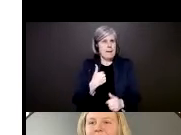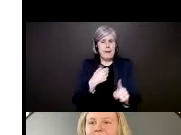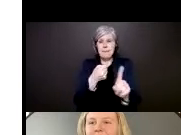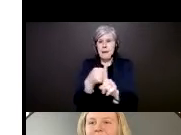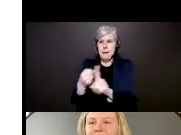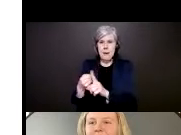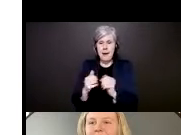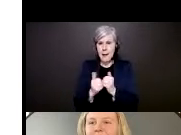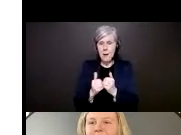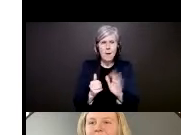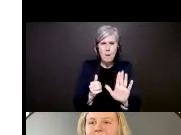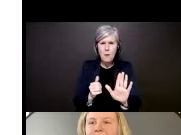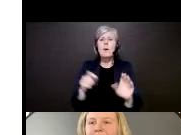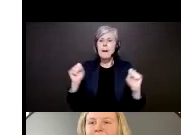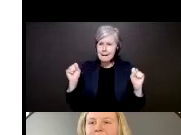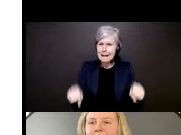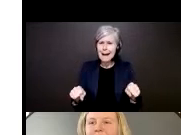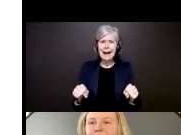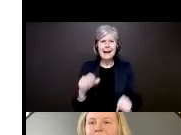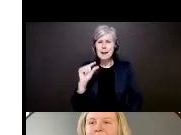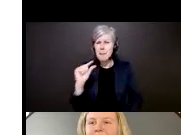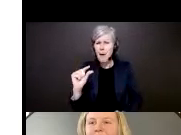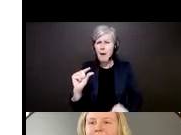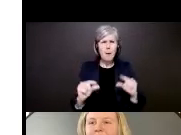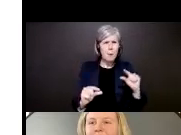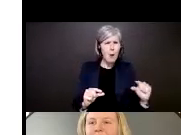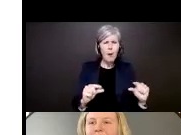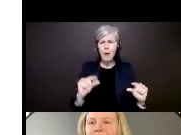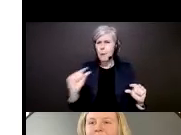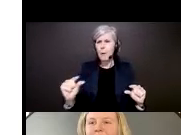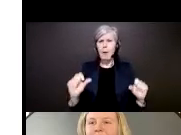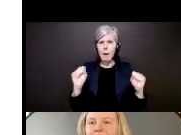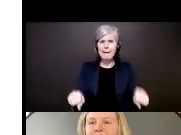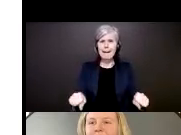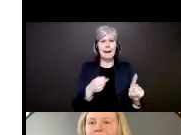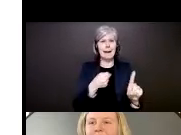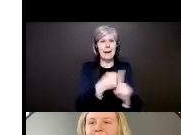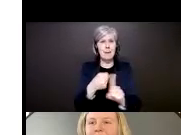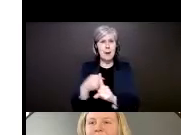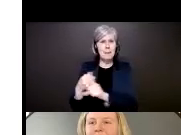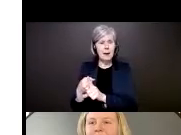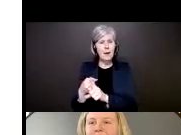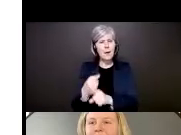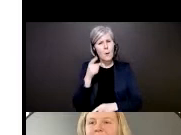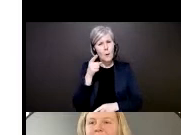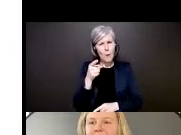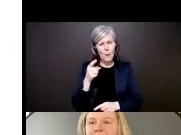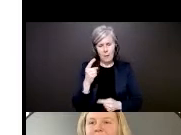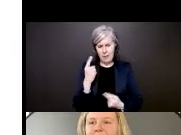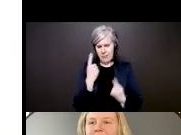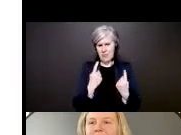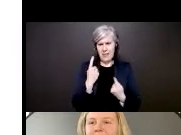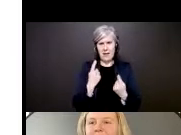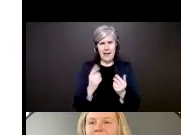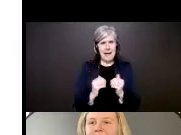to make in any given situation. Who do you want to be in this world that has so much trauma